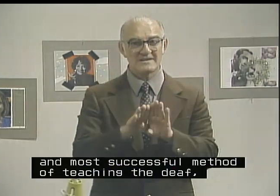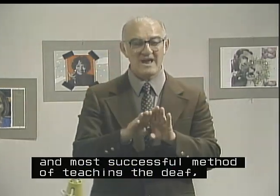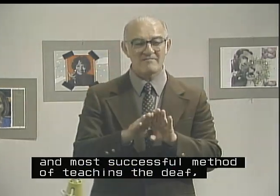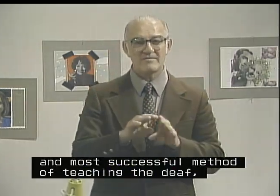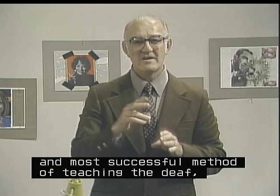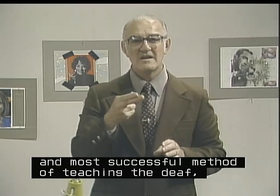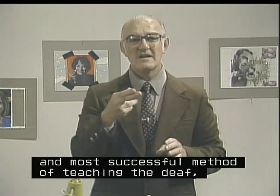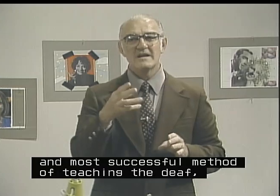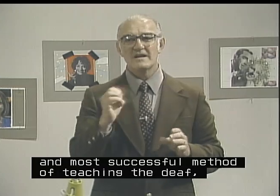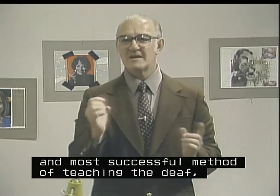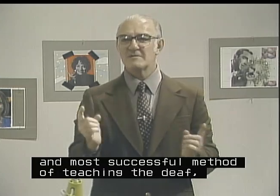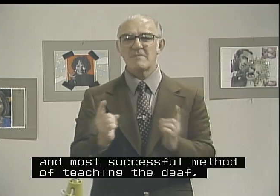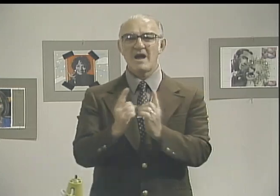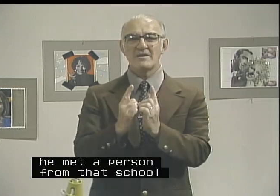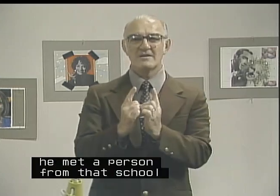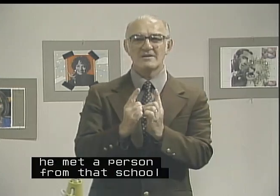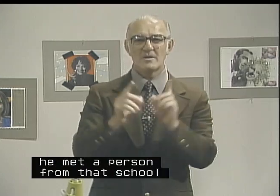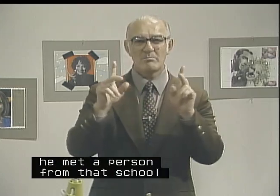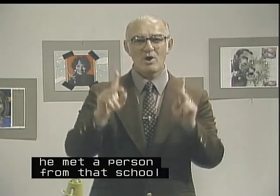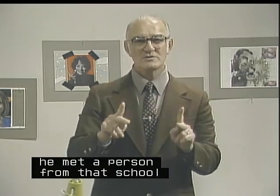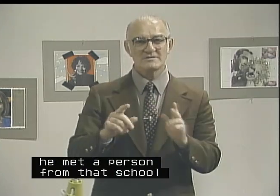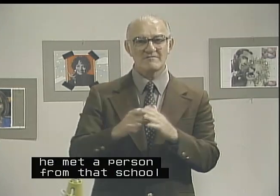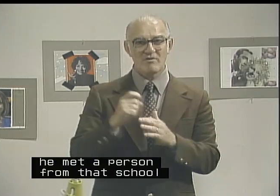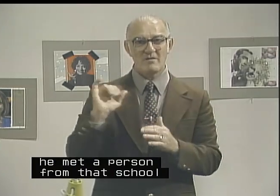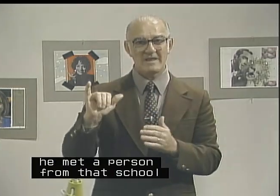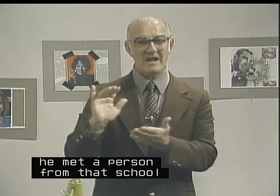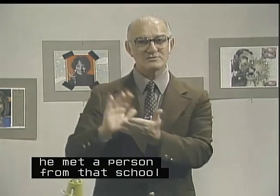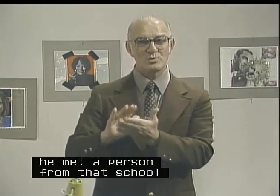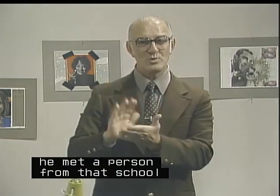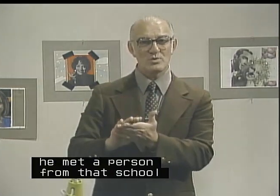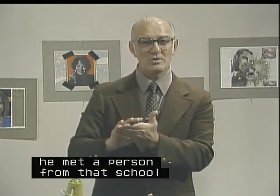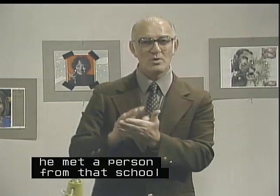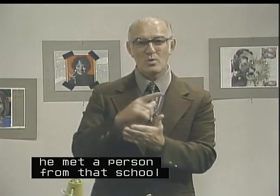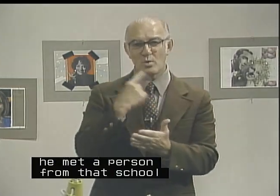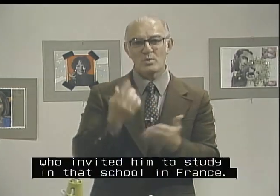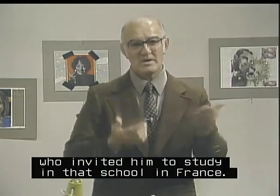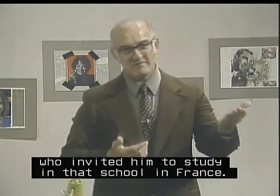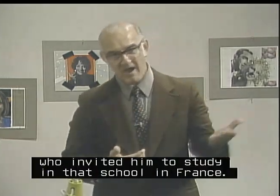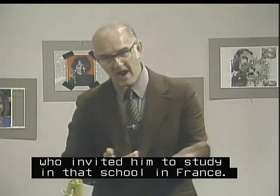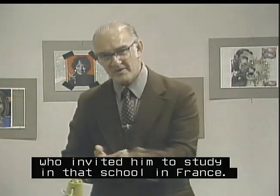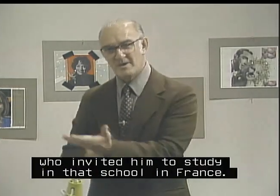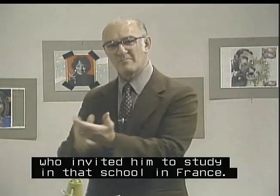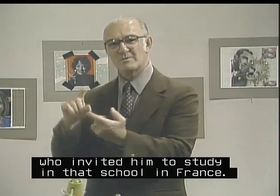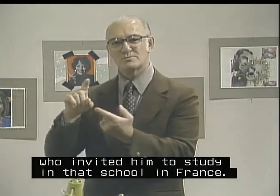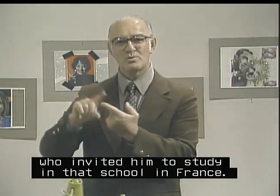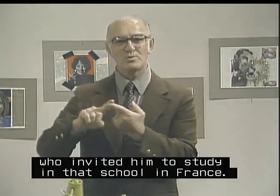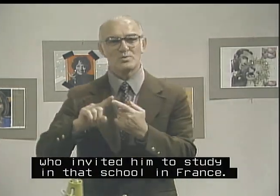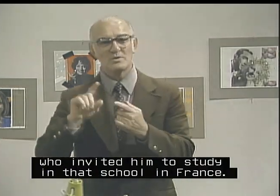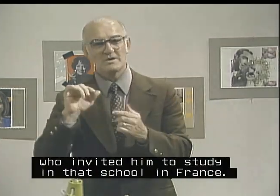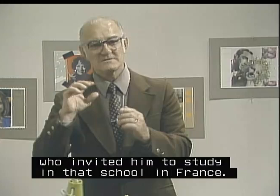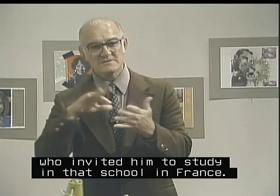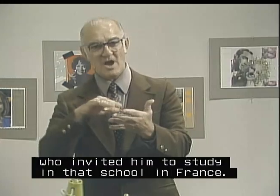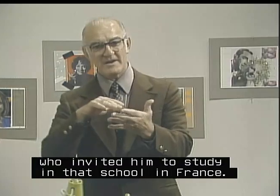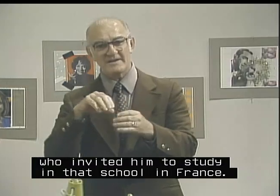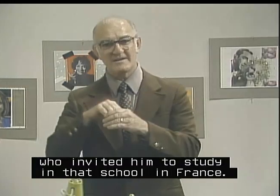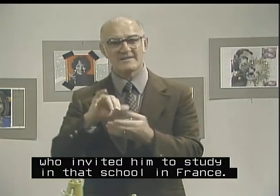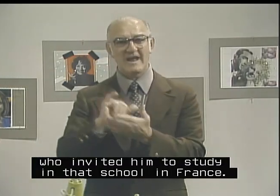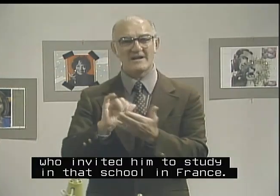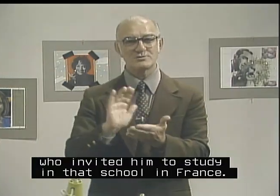deaf, he met a person from that school who invited him to study in that